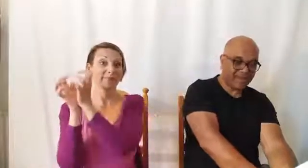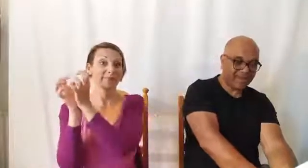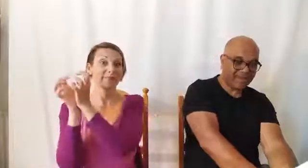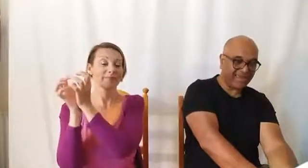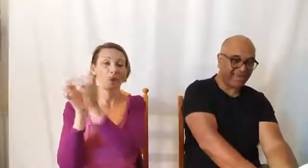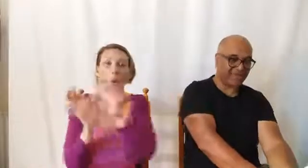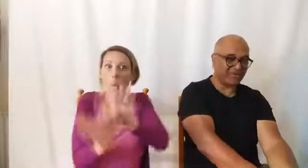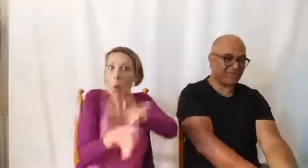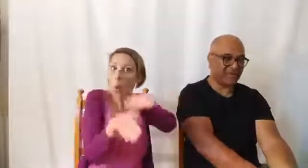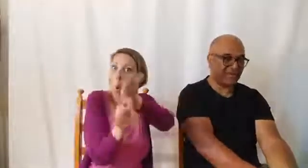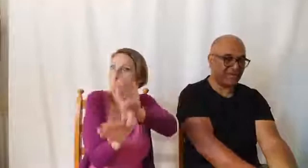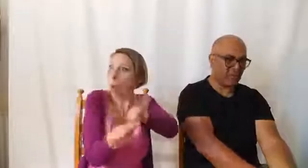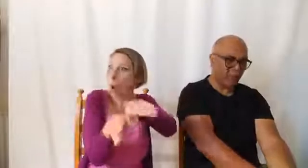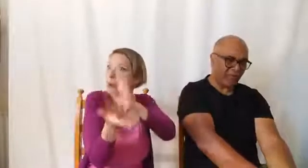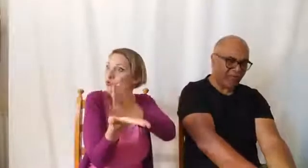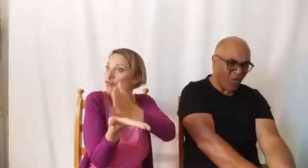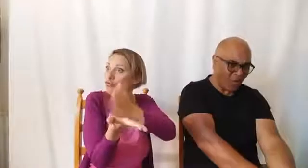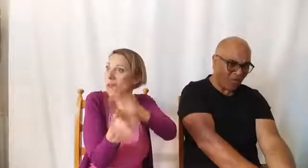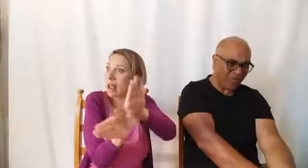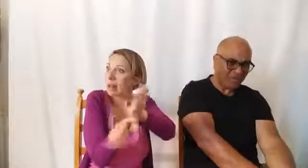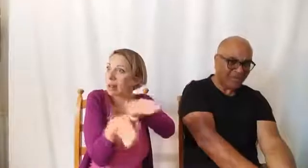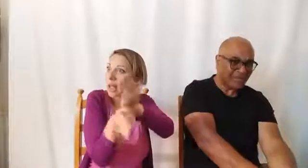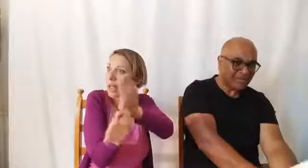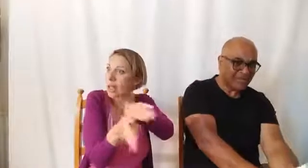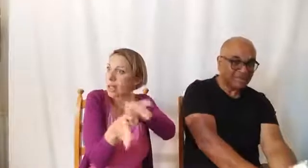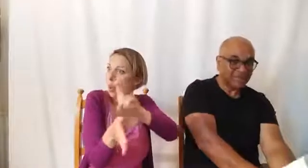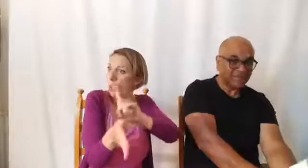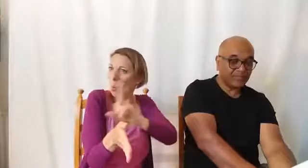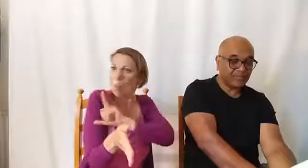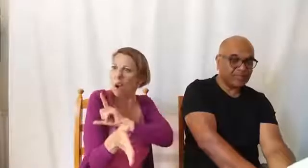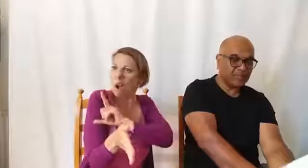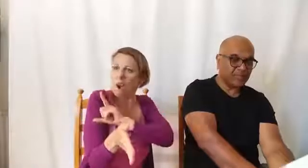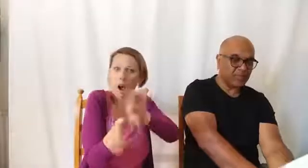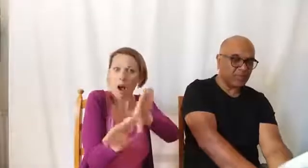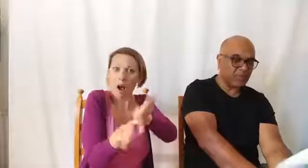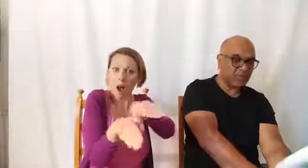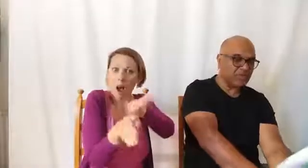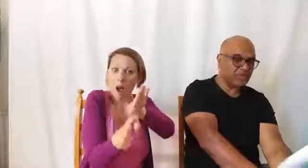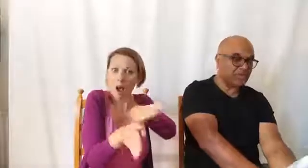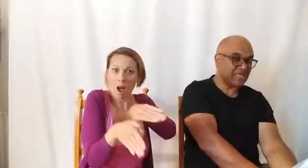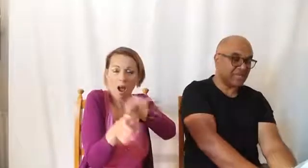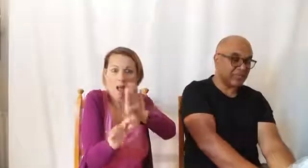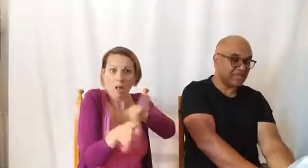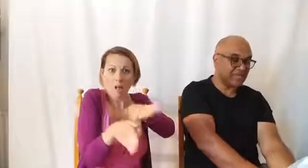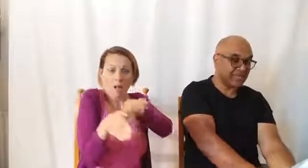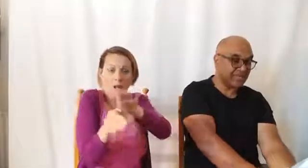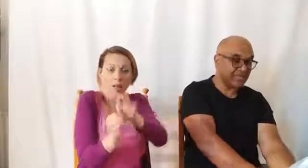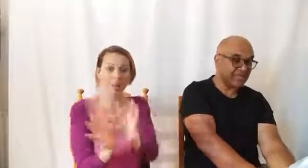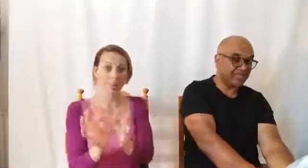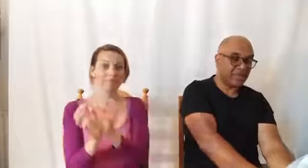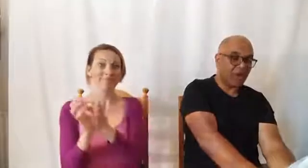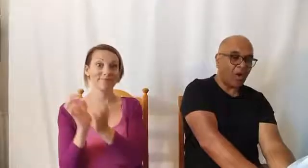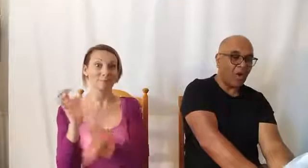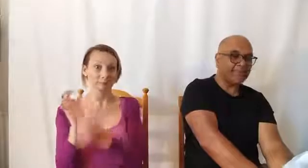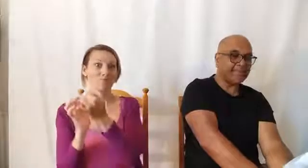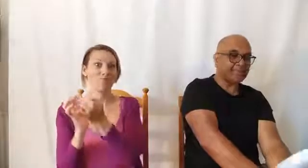"Really?" gasped Wendy. "What for?" This was Barnacle Ben's chance to impress Wendy. "I did not want